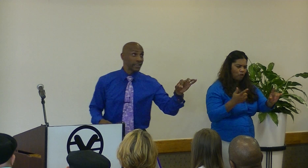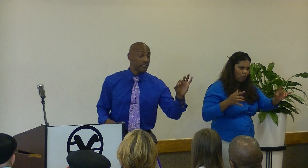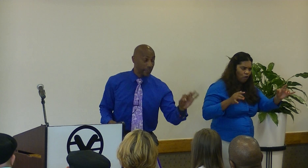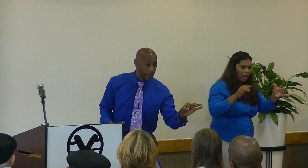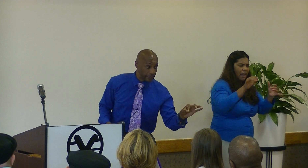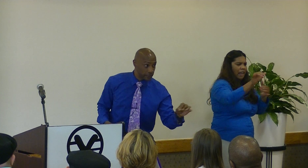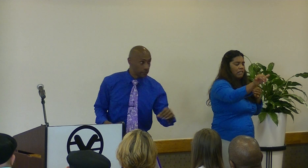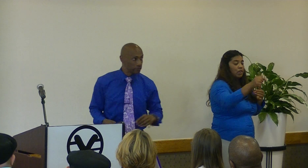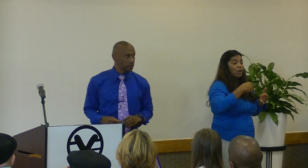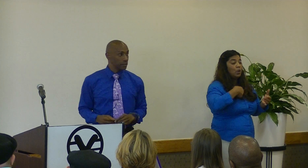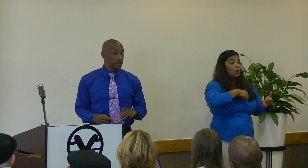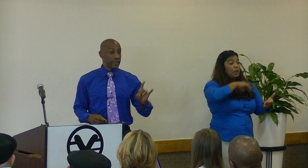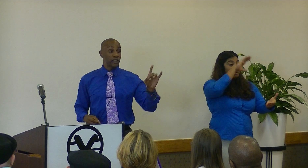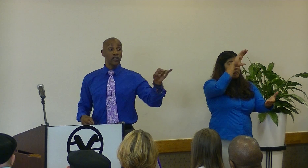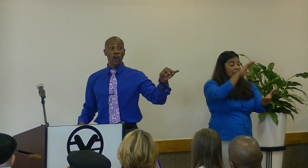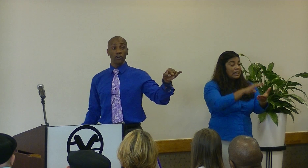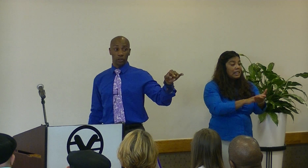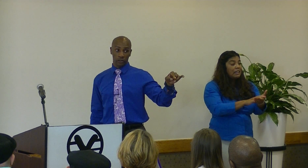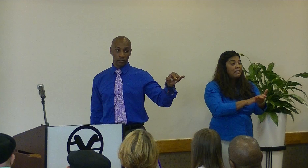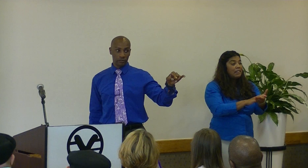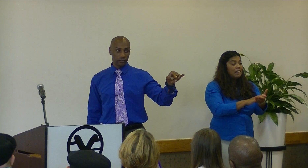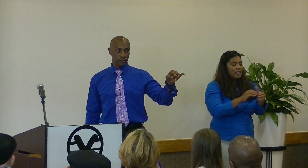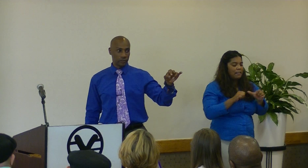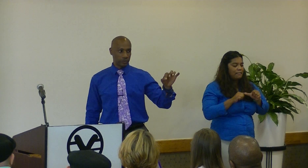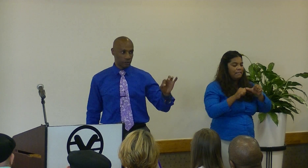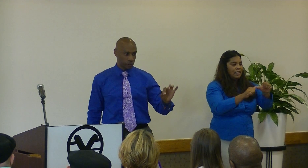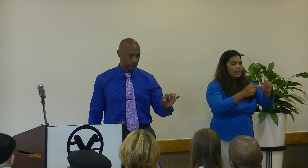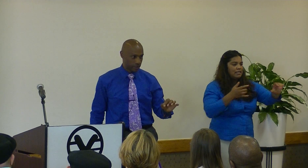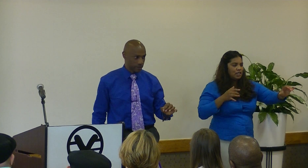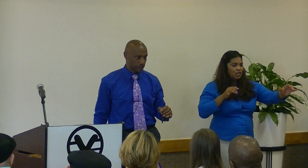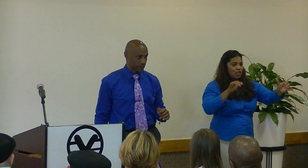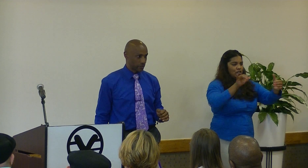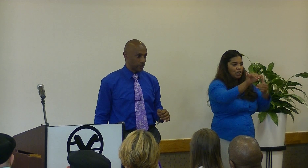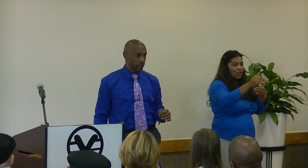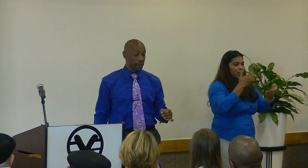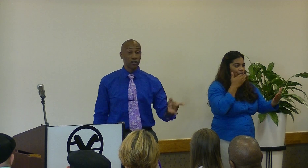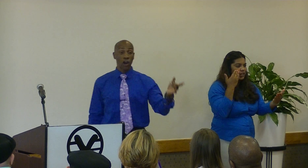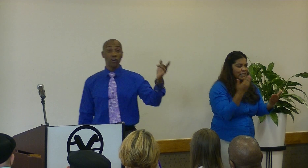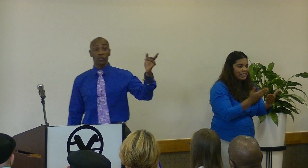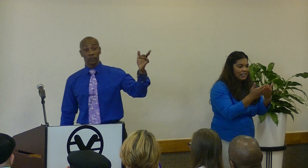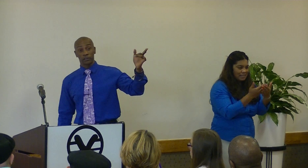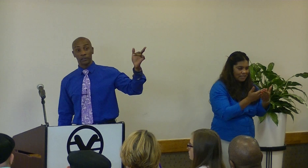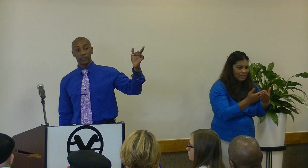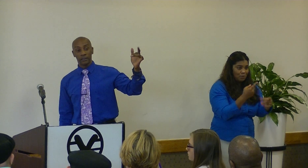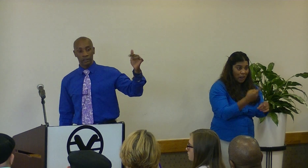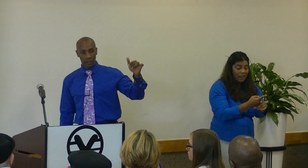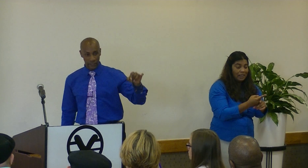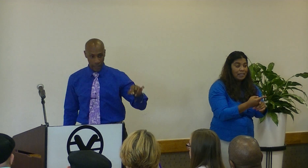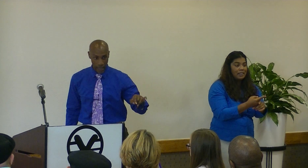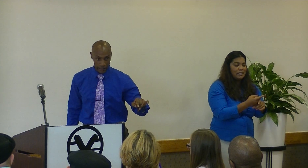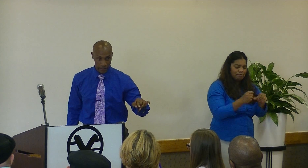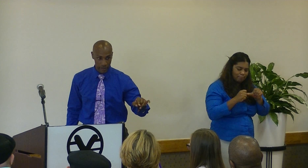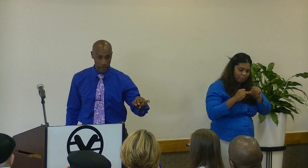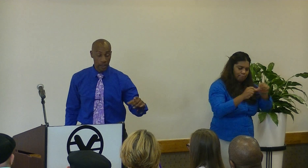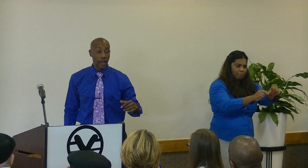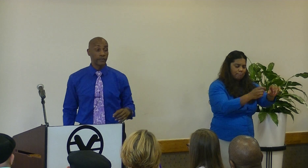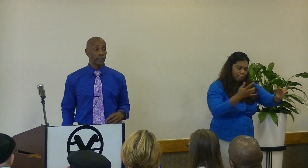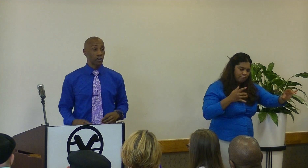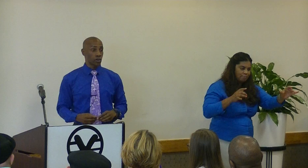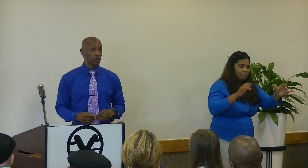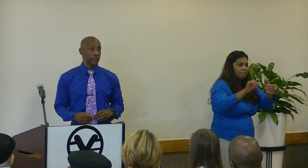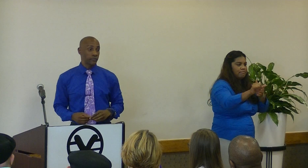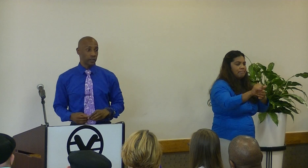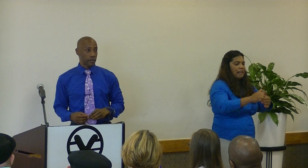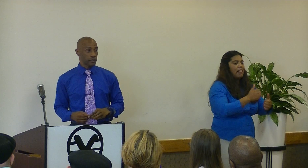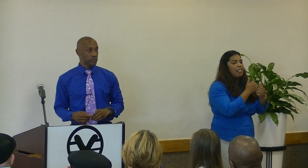We believe in the eternal goodness, the eternal loving kindness, and